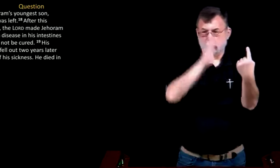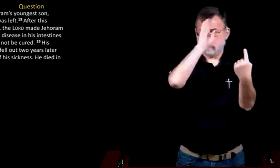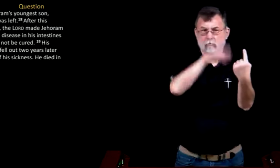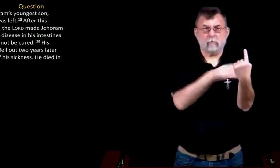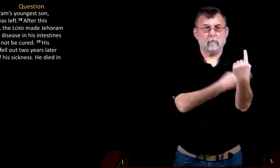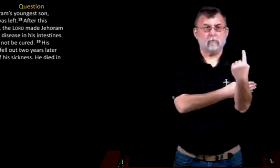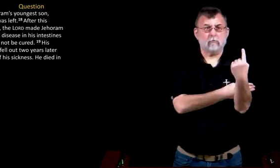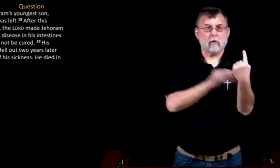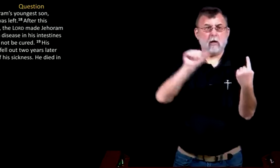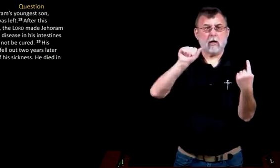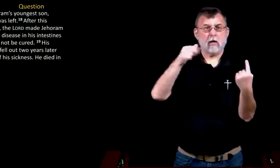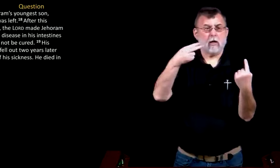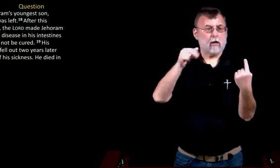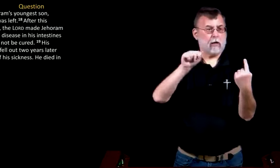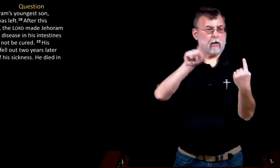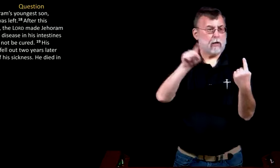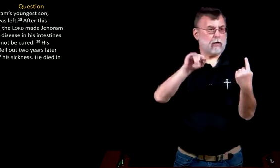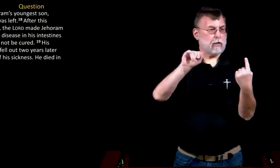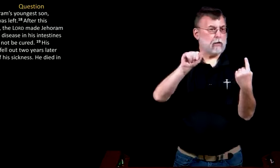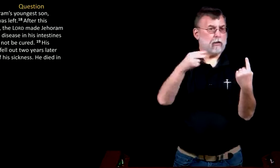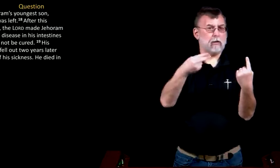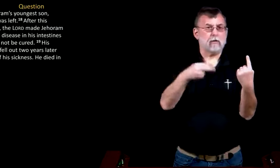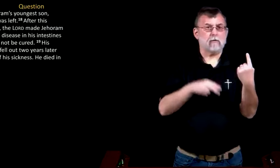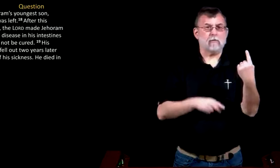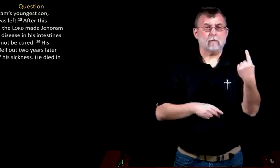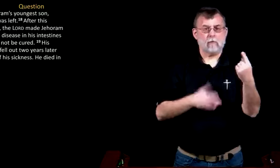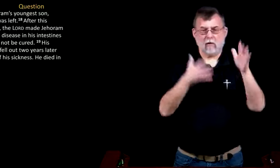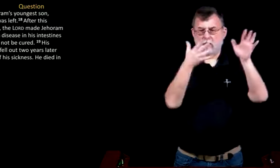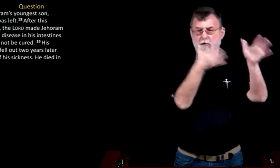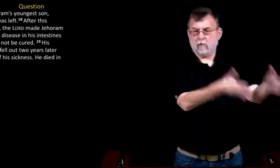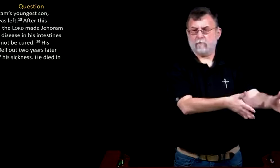Only Jehoram's youngest son, Ahaziah, was left.